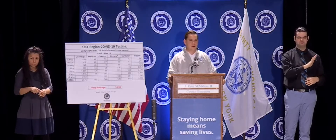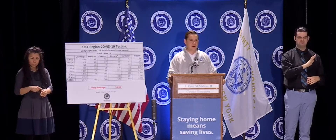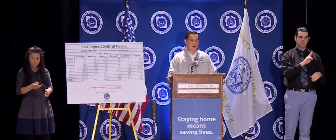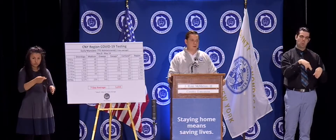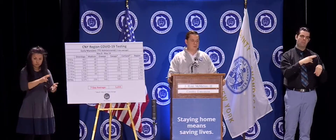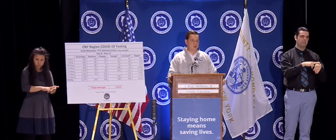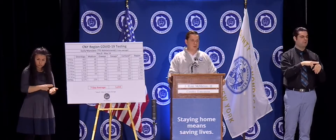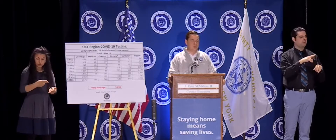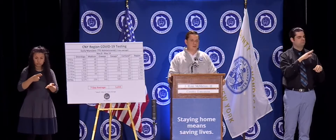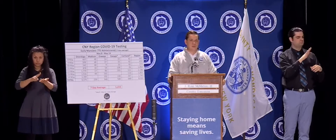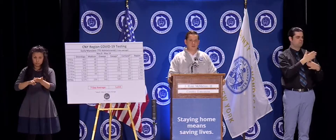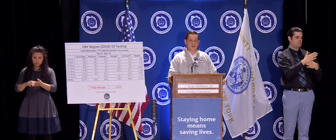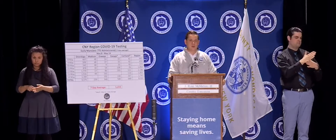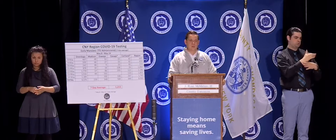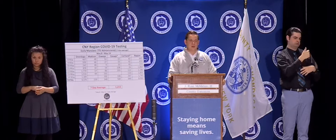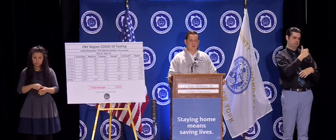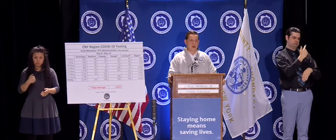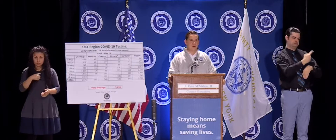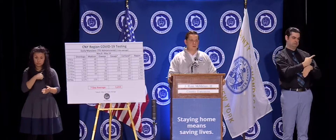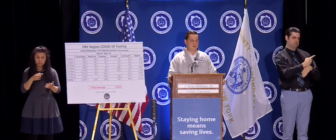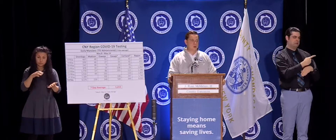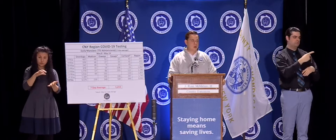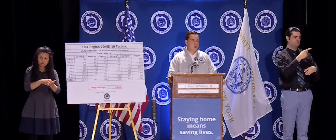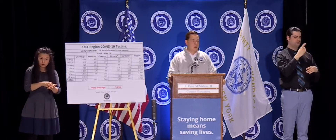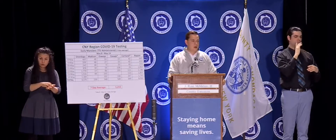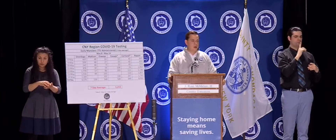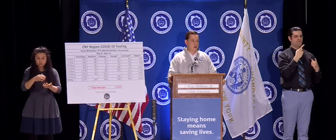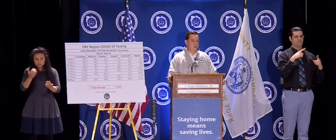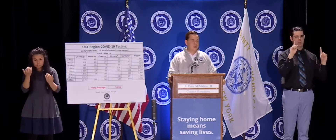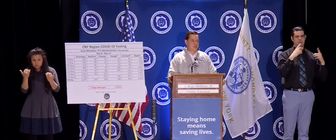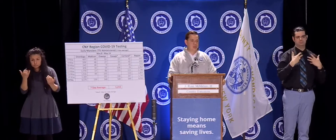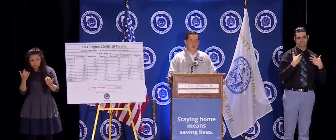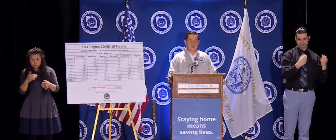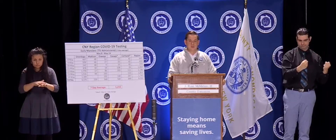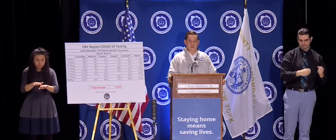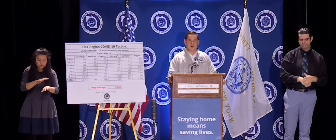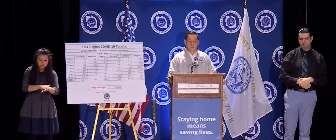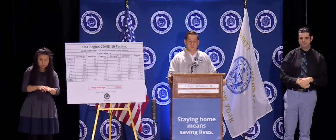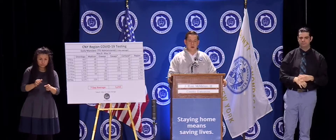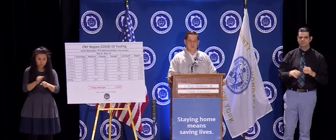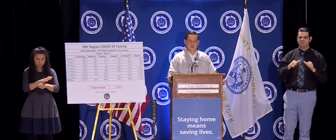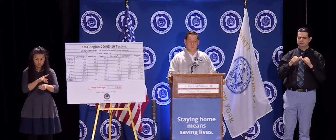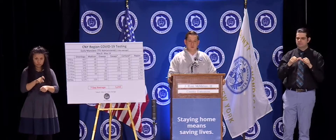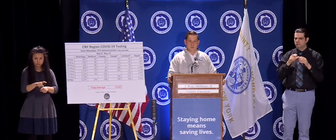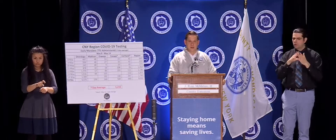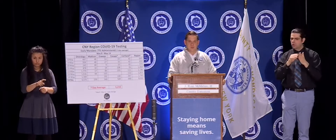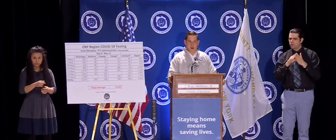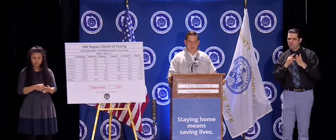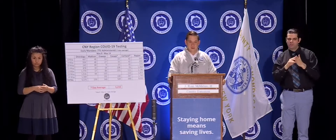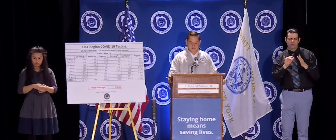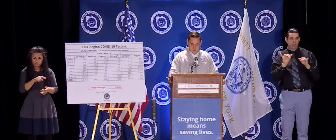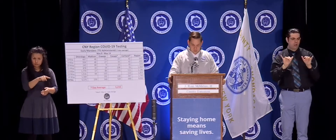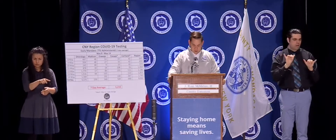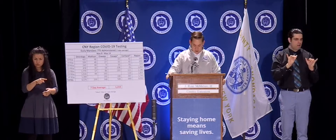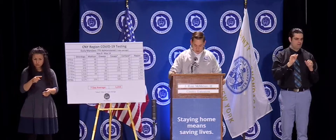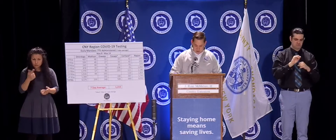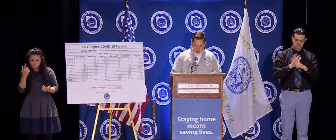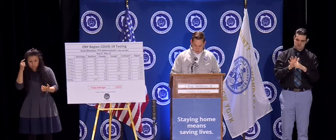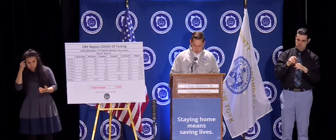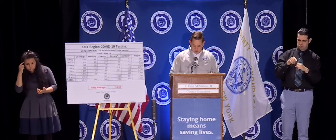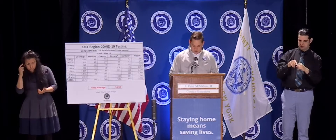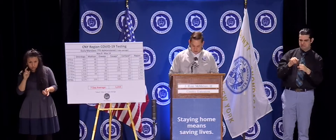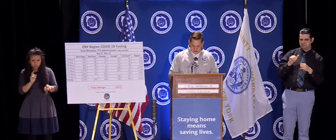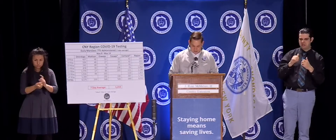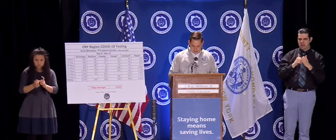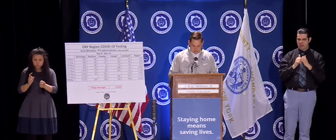health community continues to learn about the virus, they change and always look for best practices.